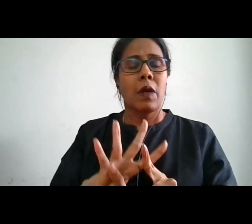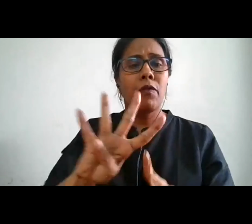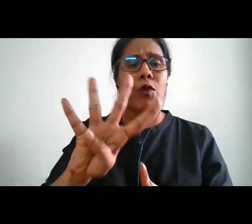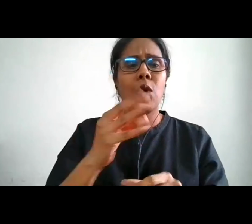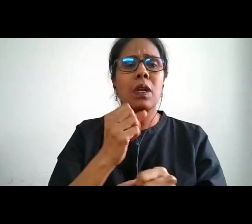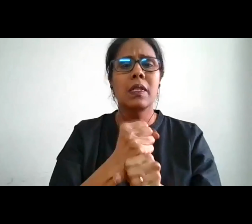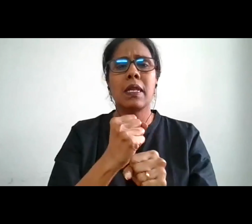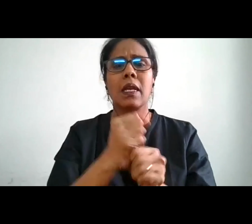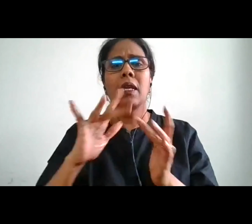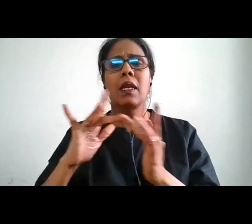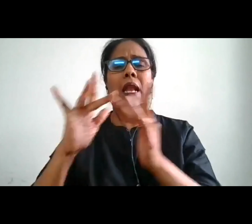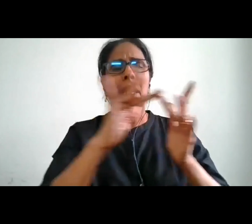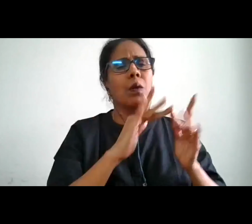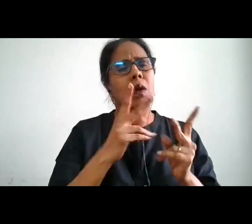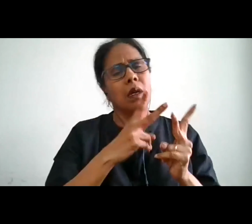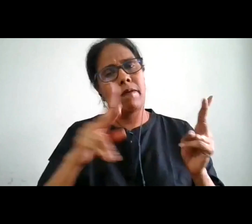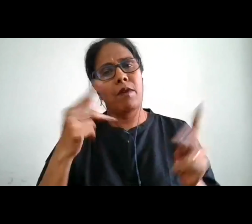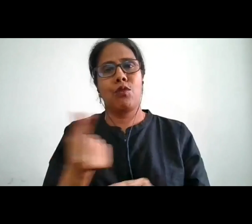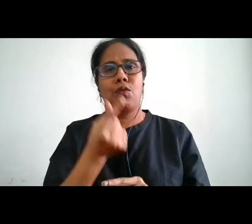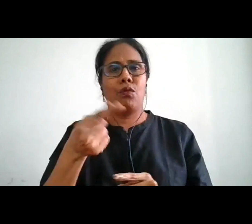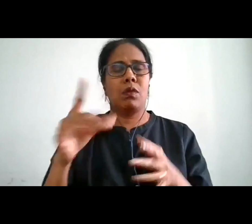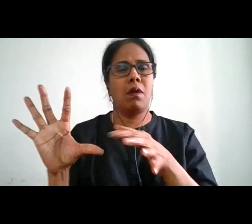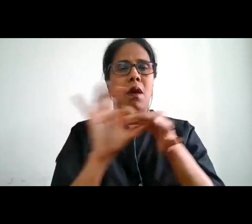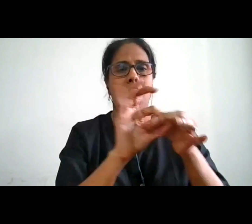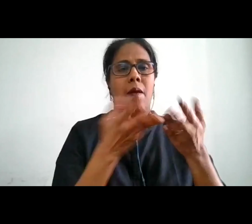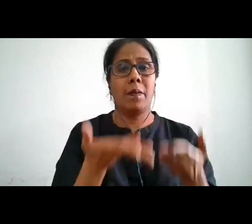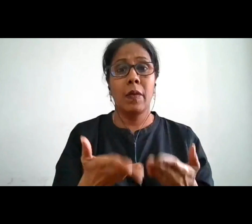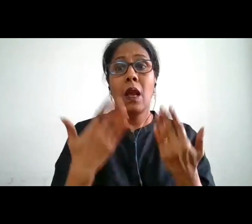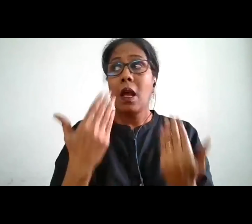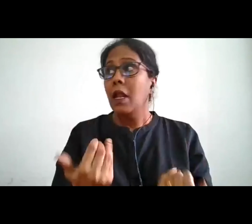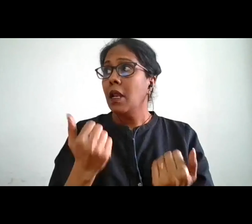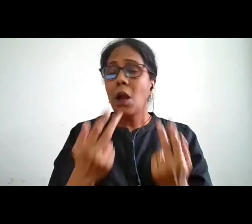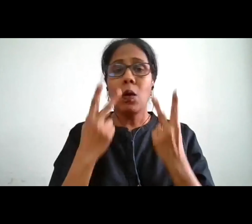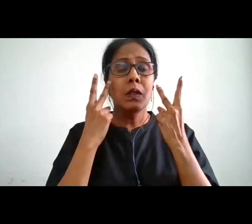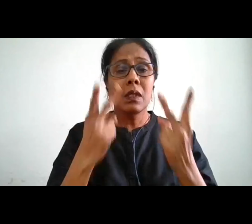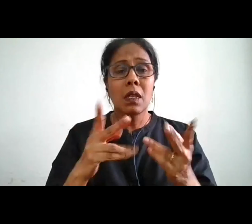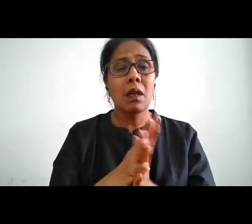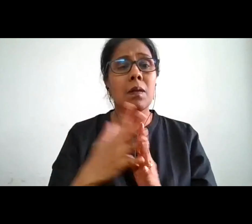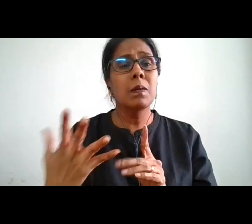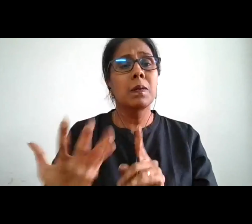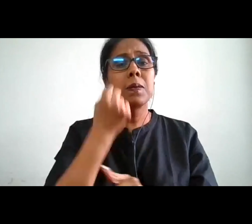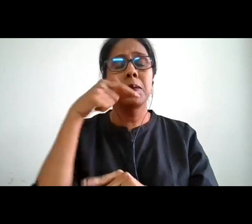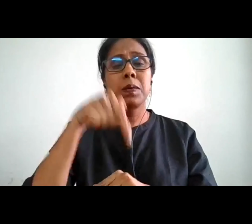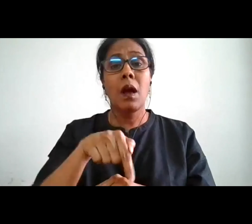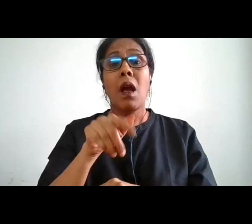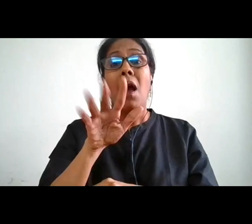Looking into the future, it is estimated there would be over 50 billion connected Wi-Fi devices worldwide.